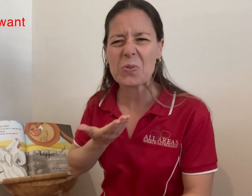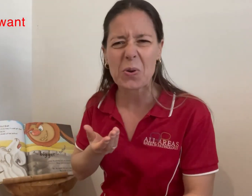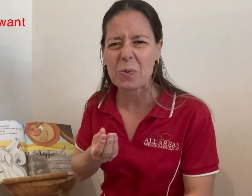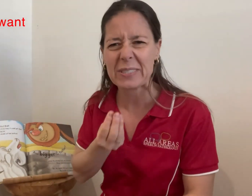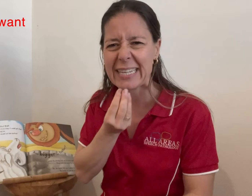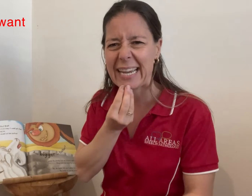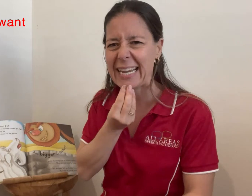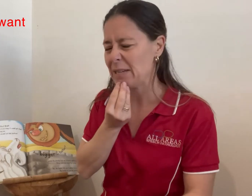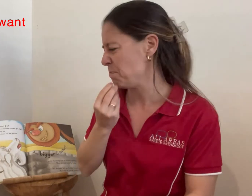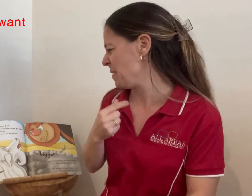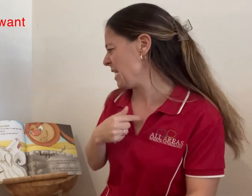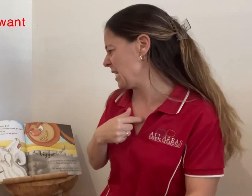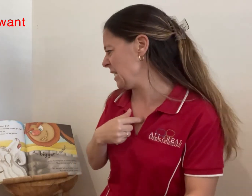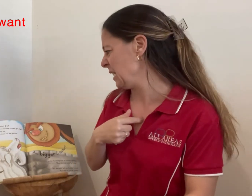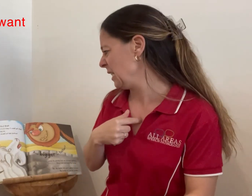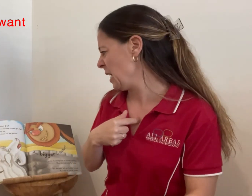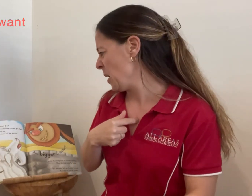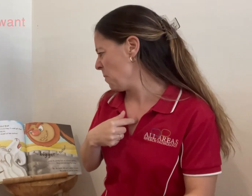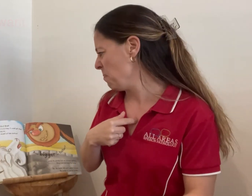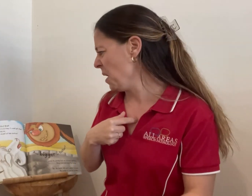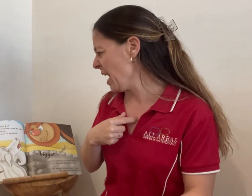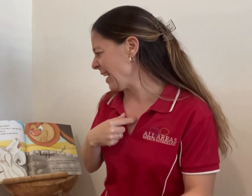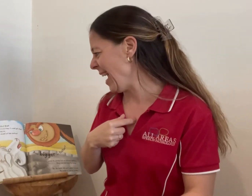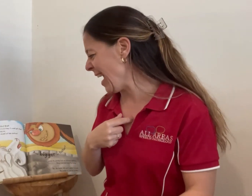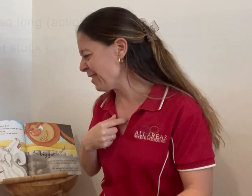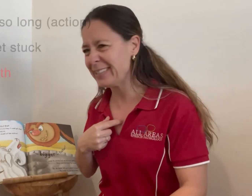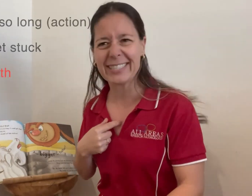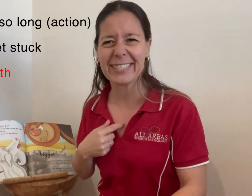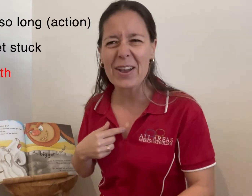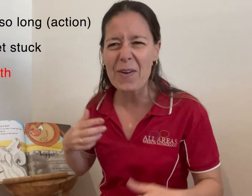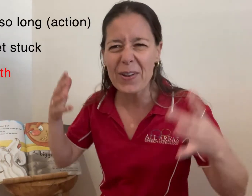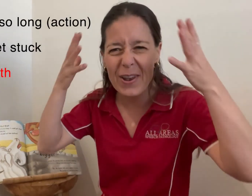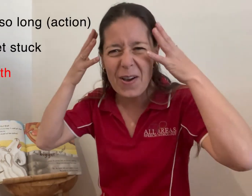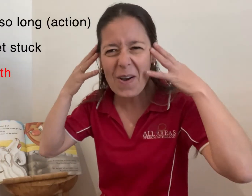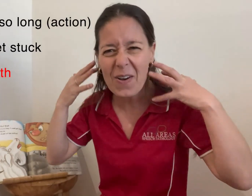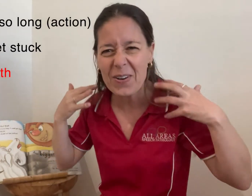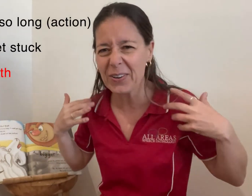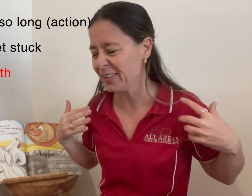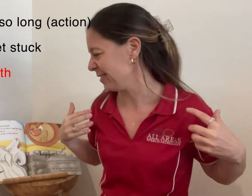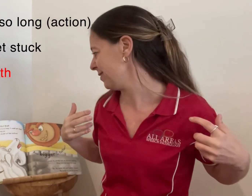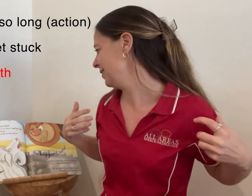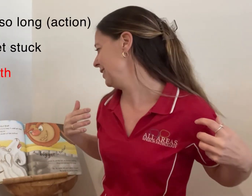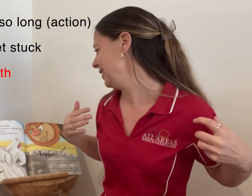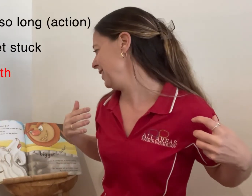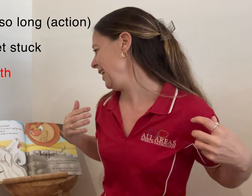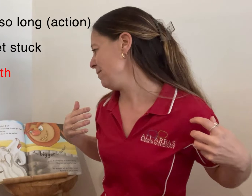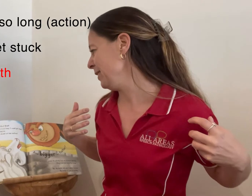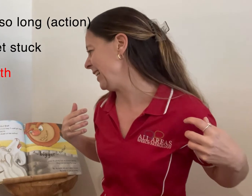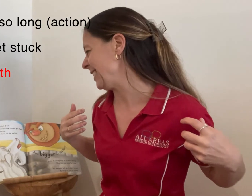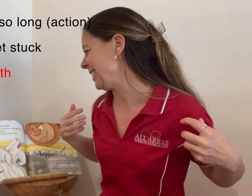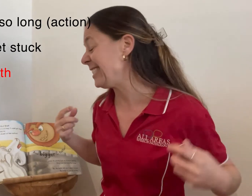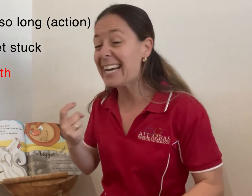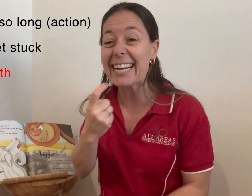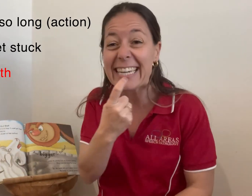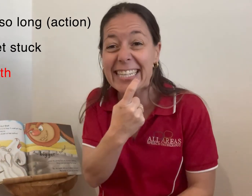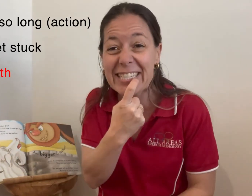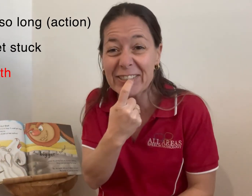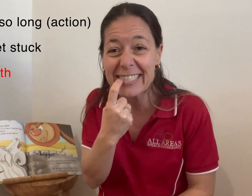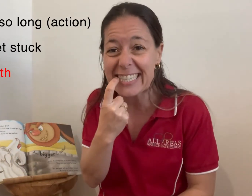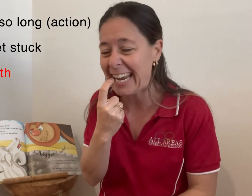want to eat me. My hair is so long. It would get stuck in your